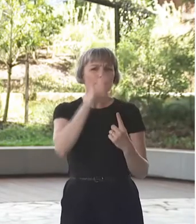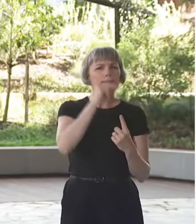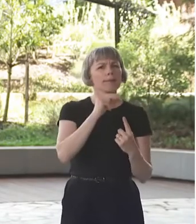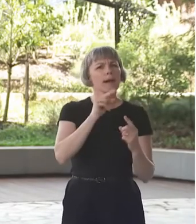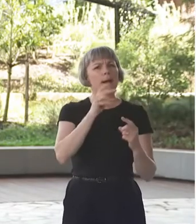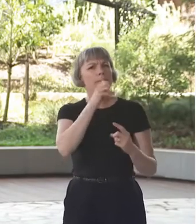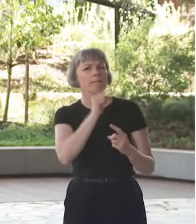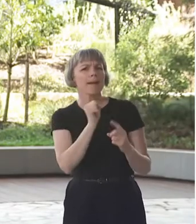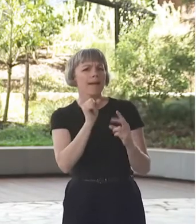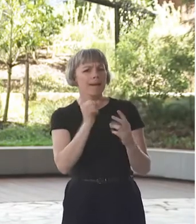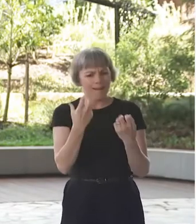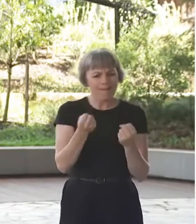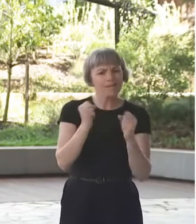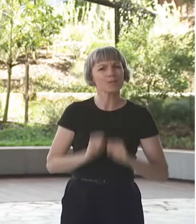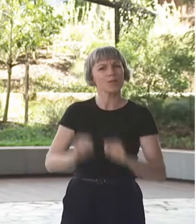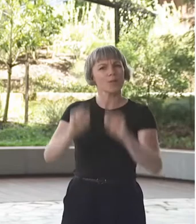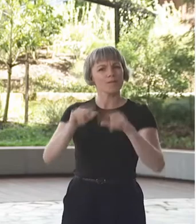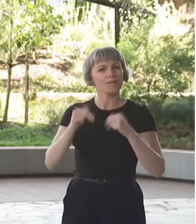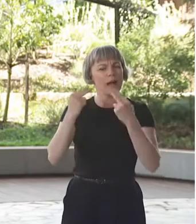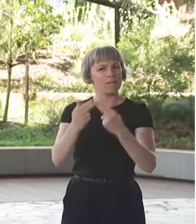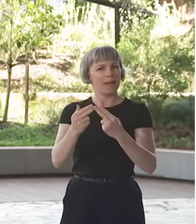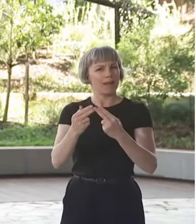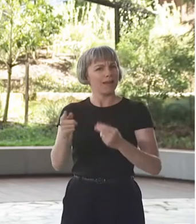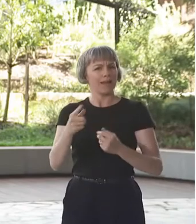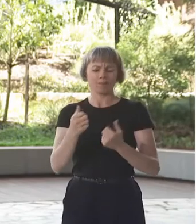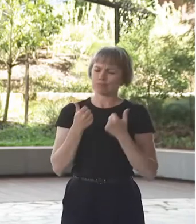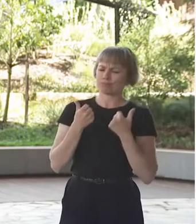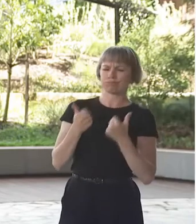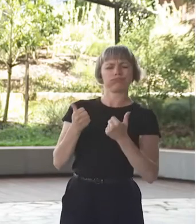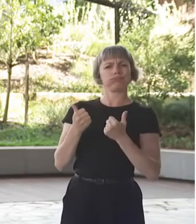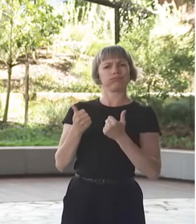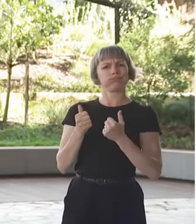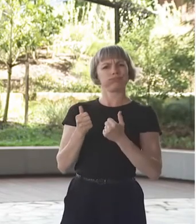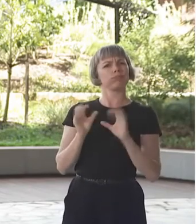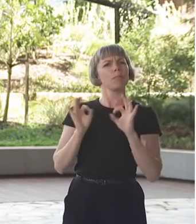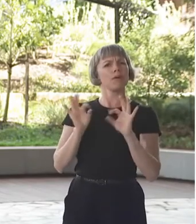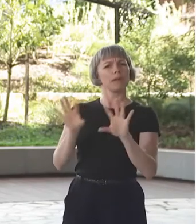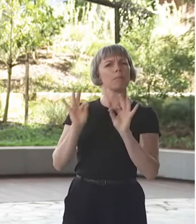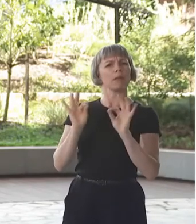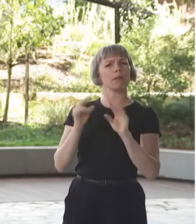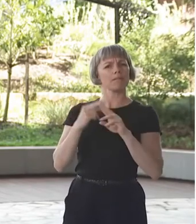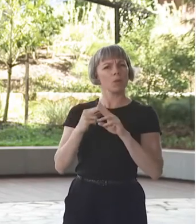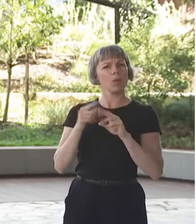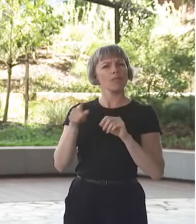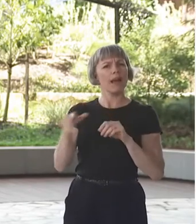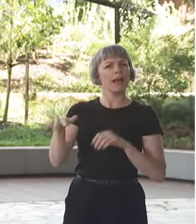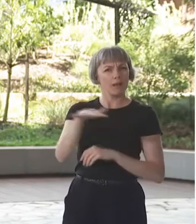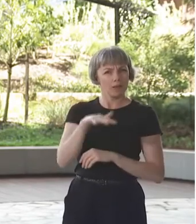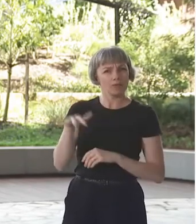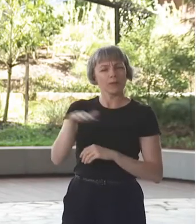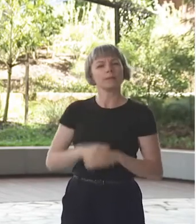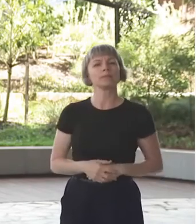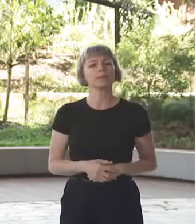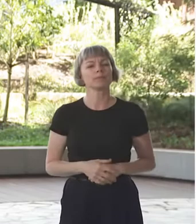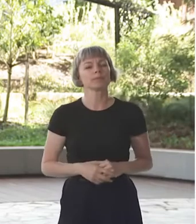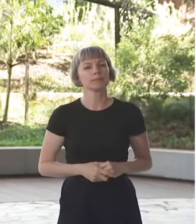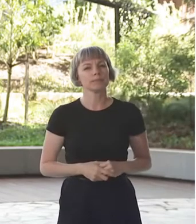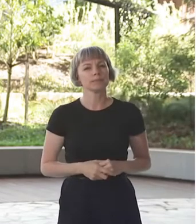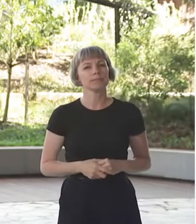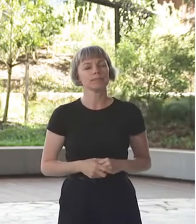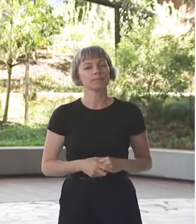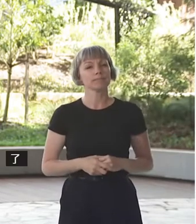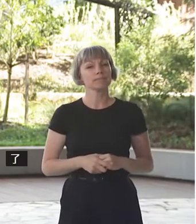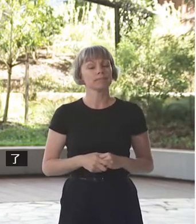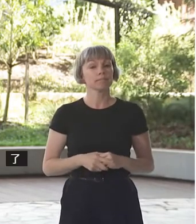I believe, make an extraordinary contribution, not just to Willoughby, but to the New South Wales